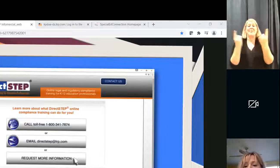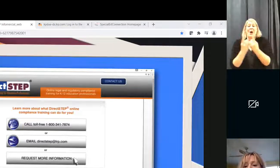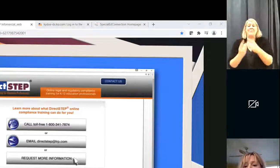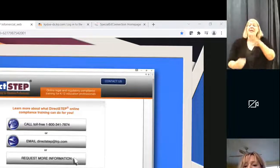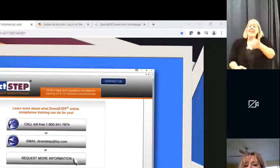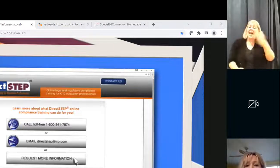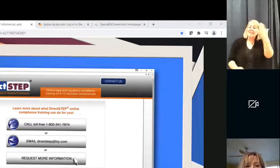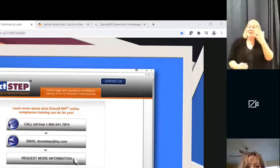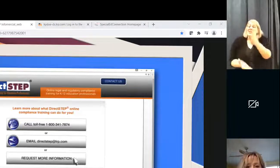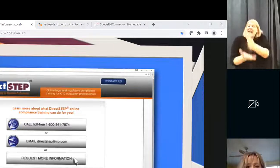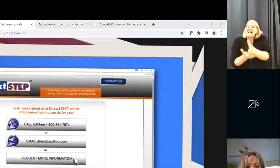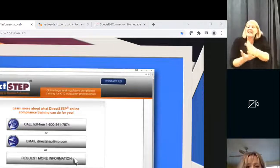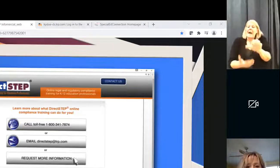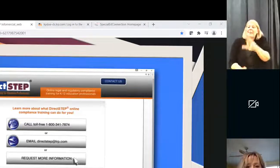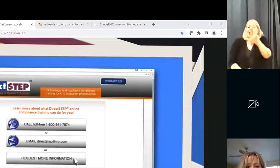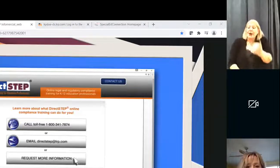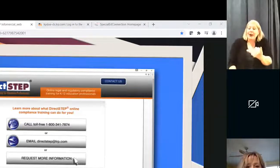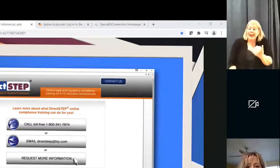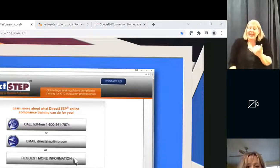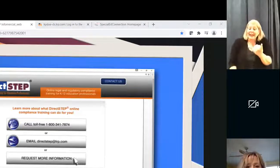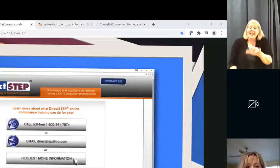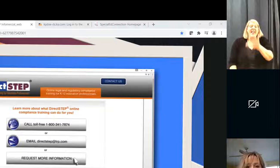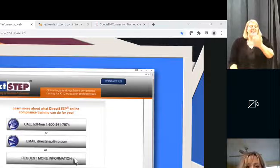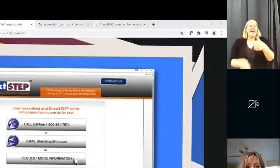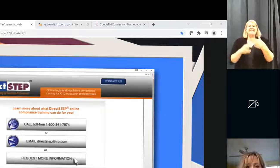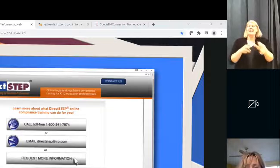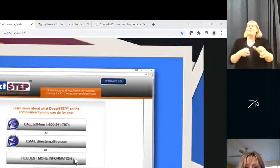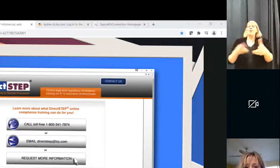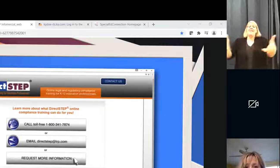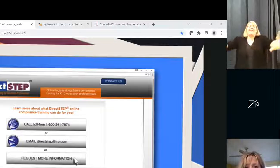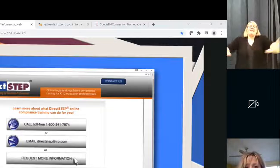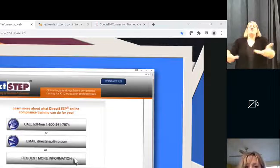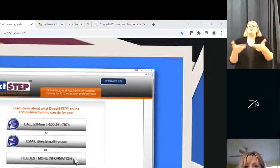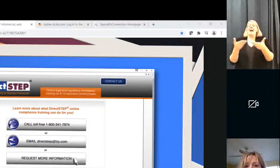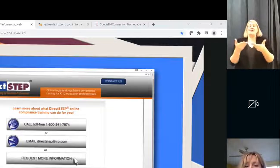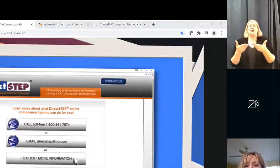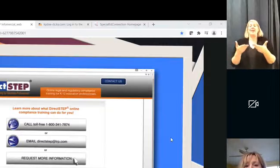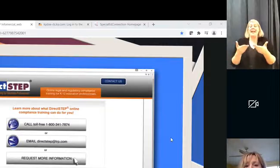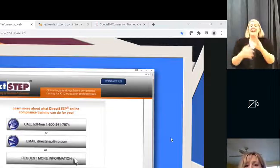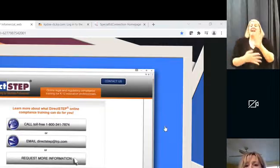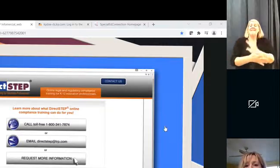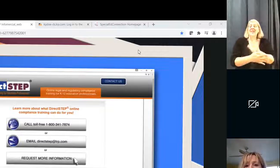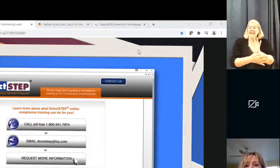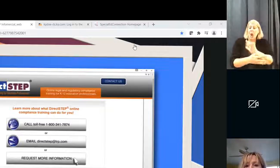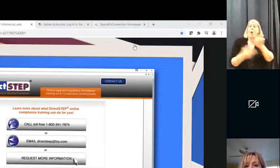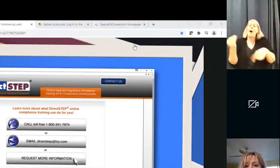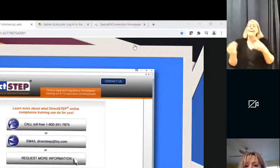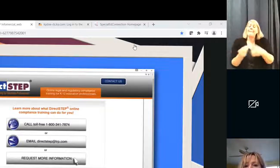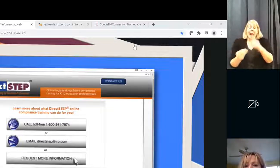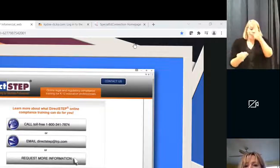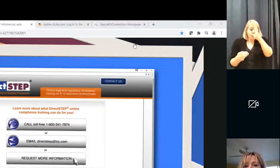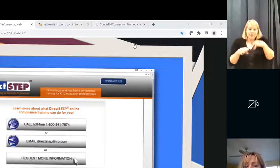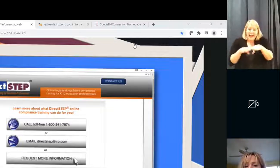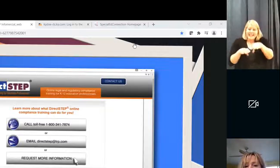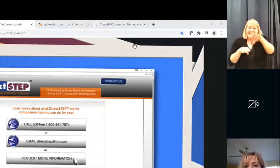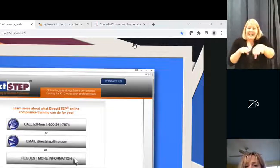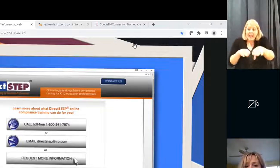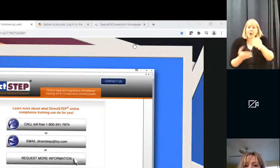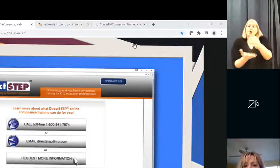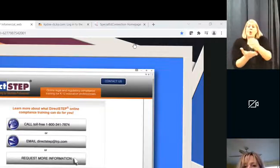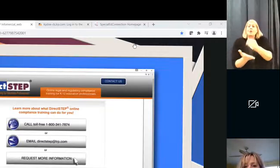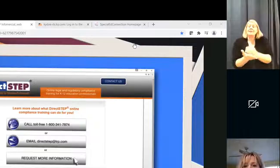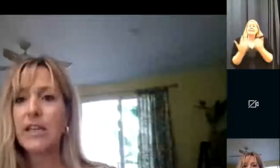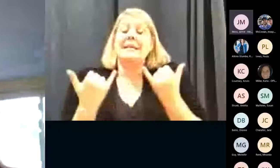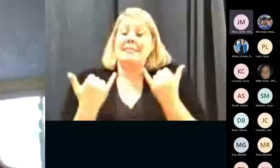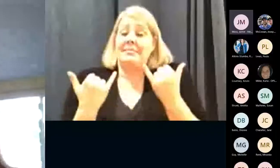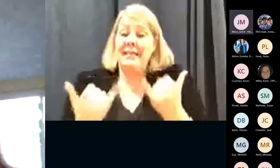early. So that's just a brief introductory video of what the DirectSTEP courses are. What I'm going to do now is I'm going